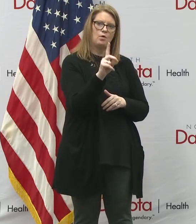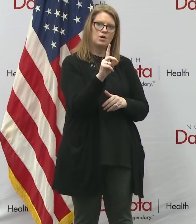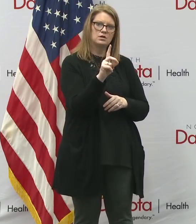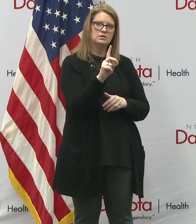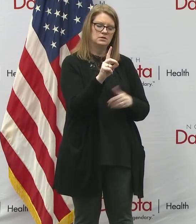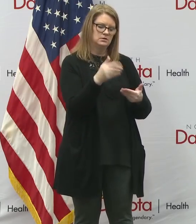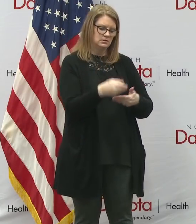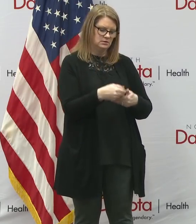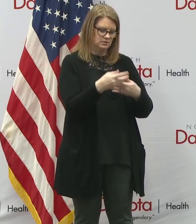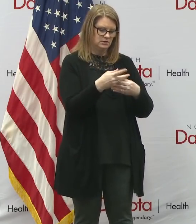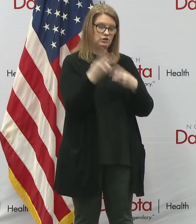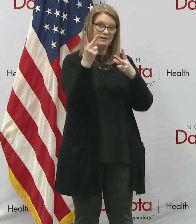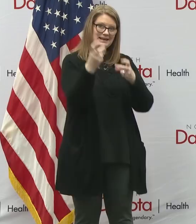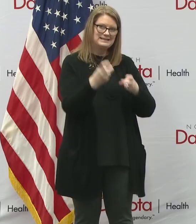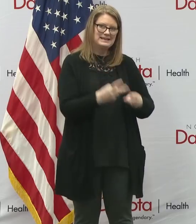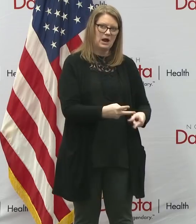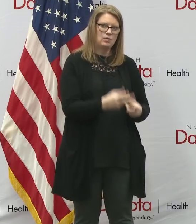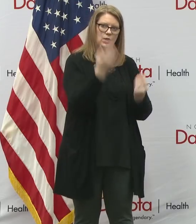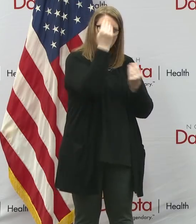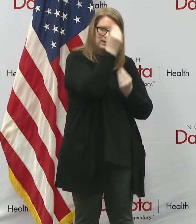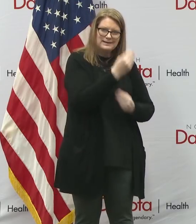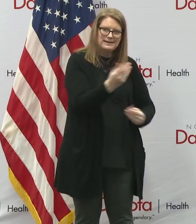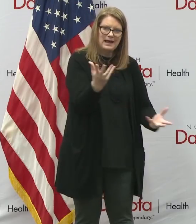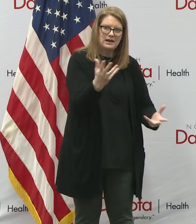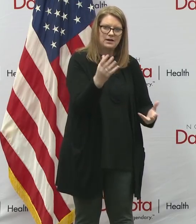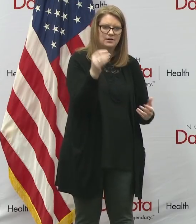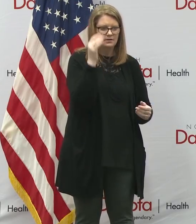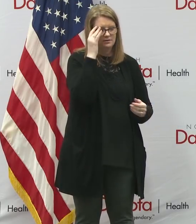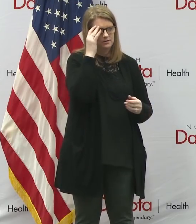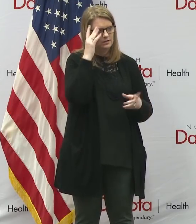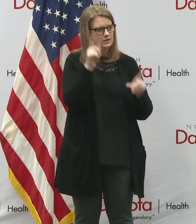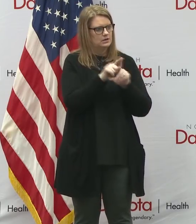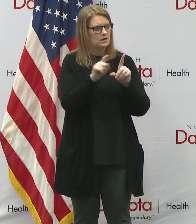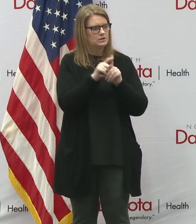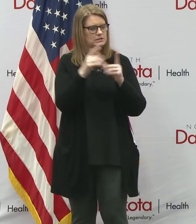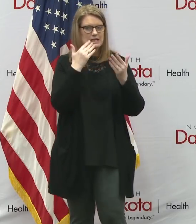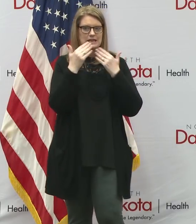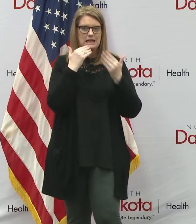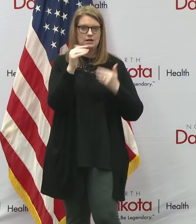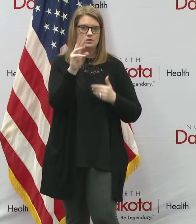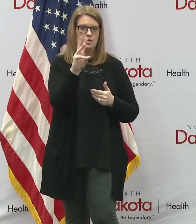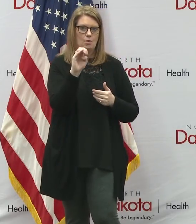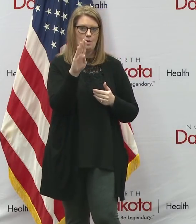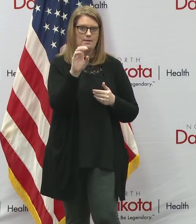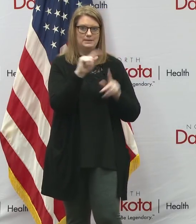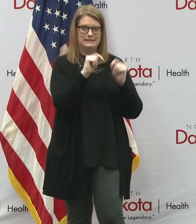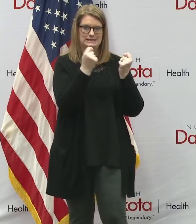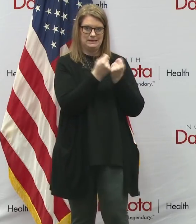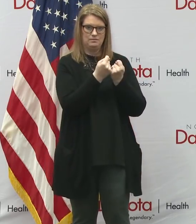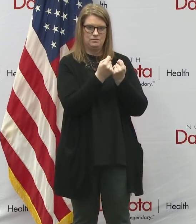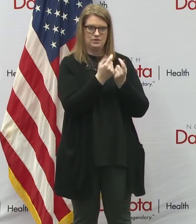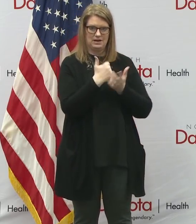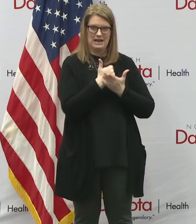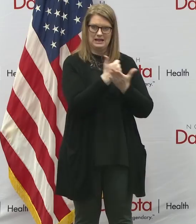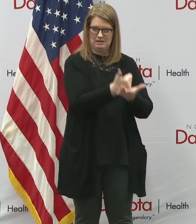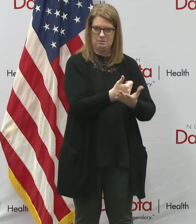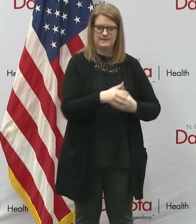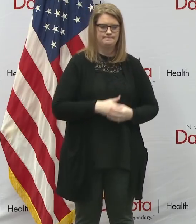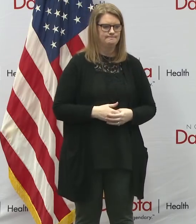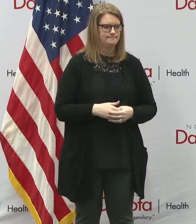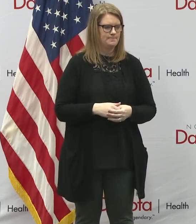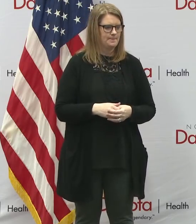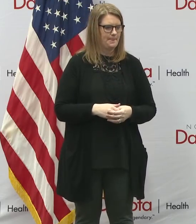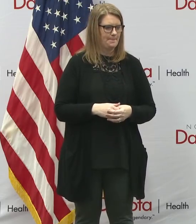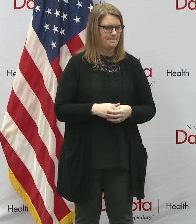ability to download data, and I want to say thank you to our web team for making that happen.